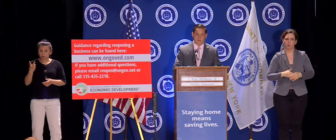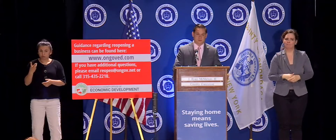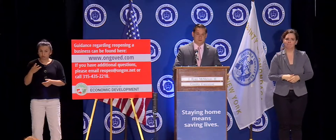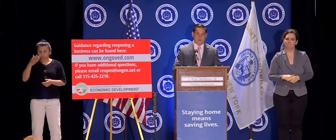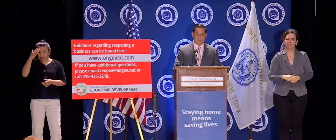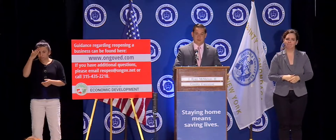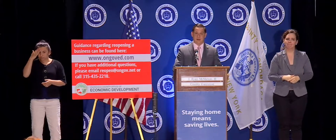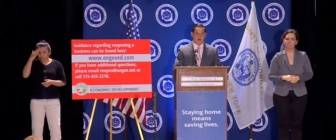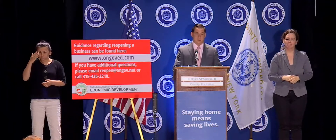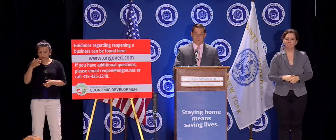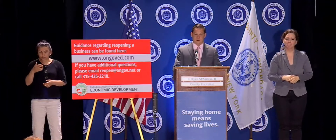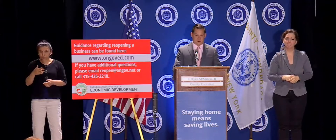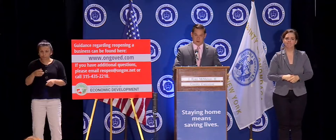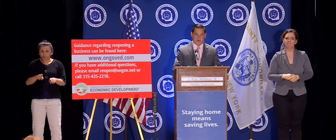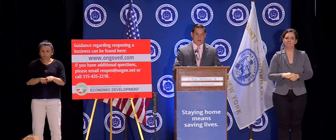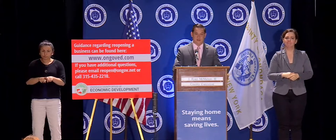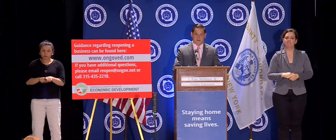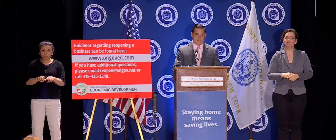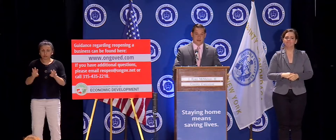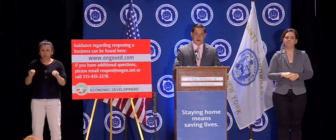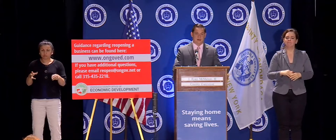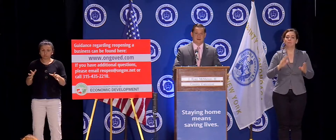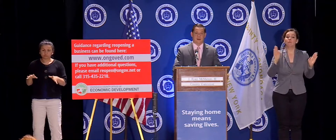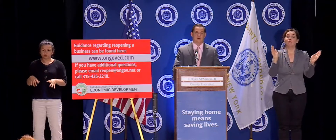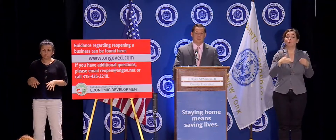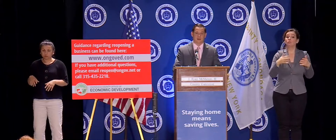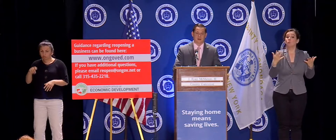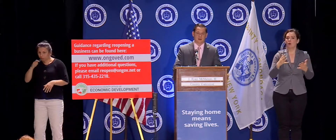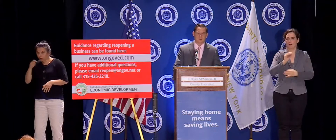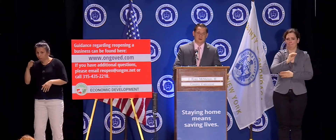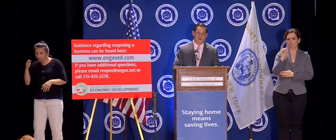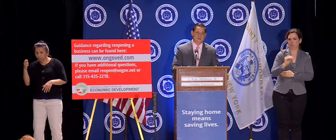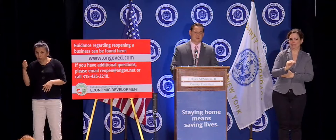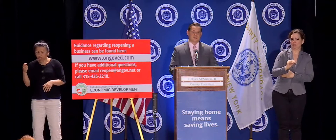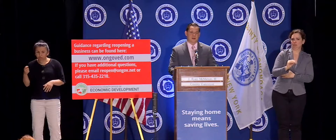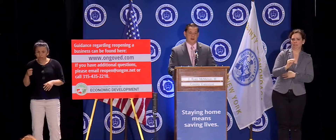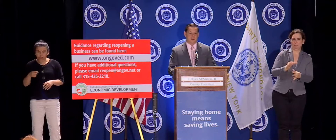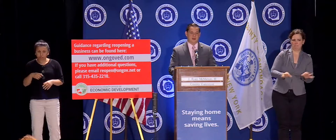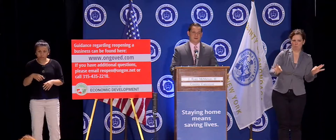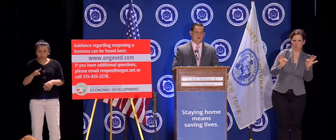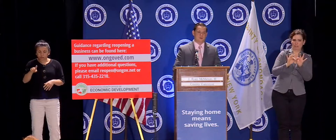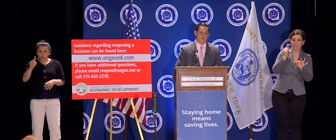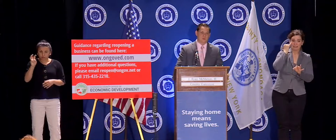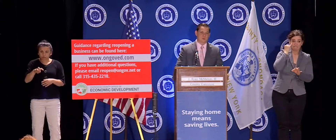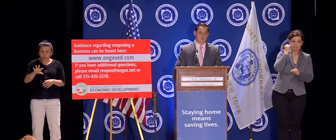do 800 to 1,500 cases a day in Onondaga County, because